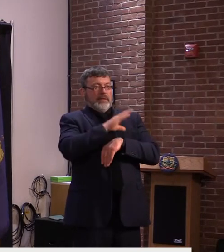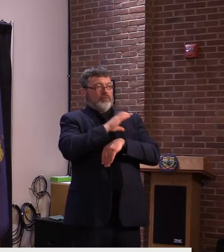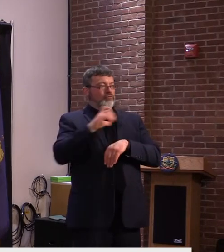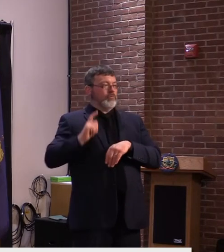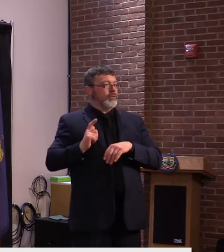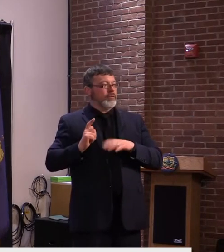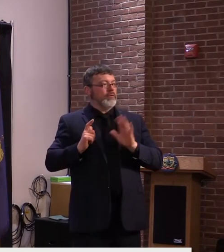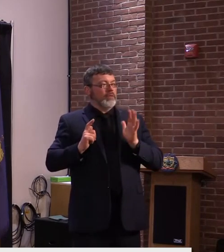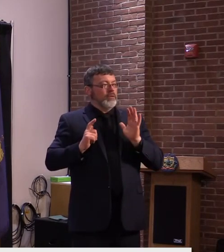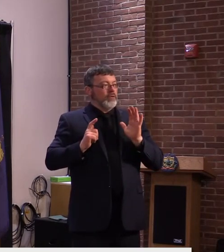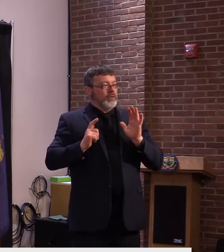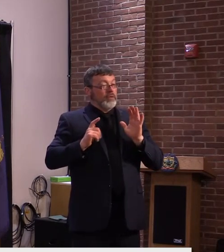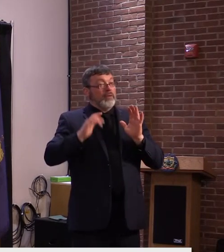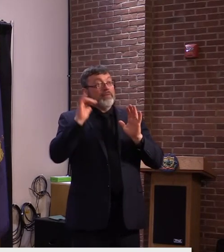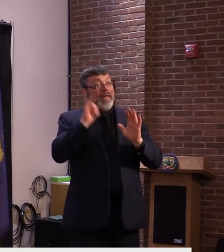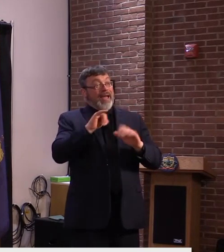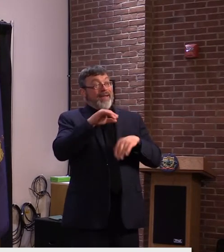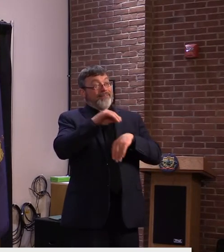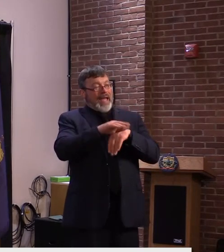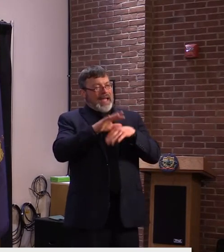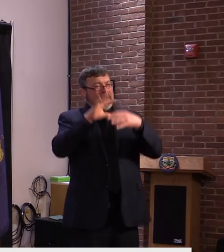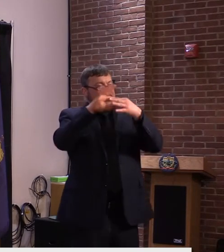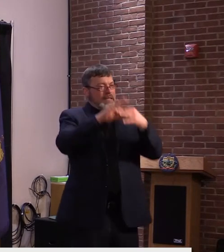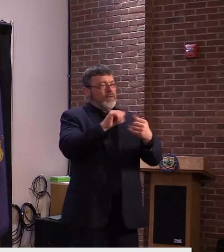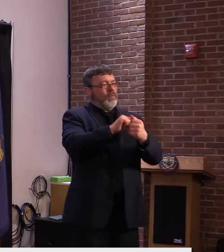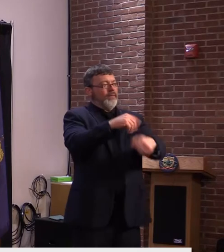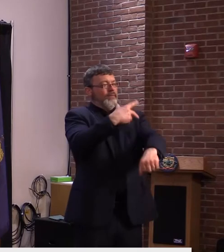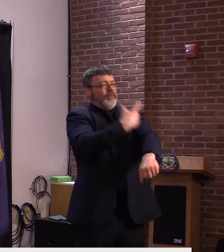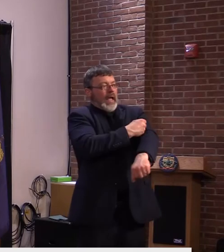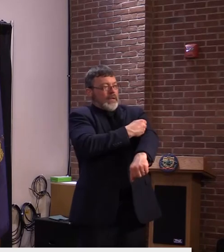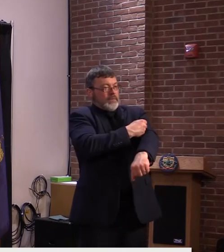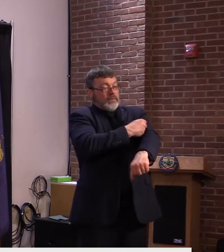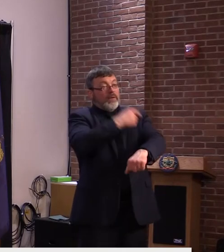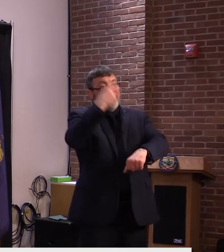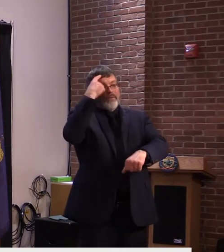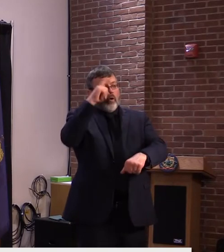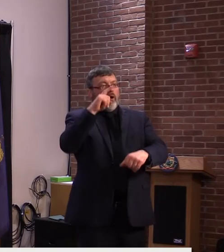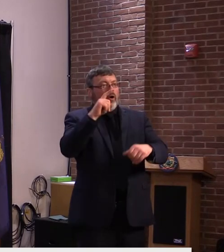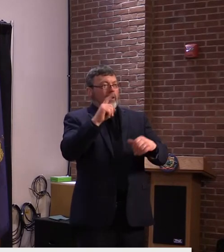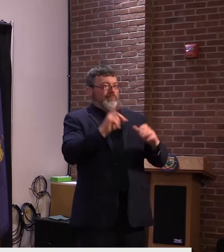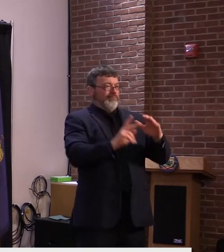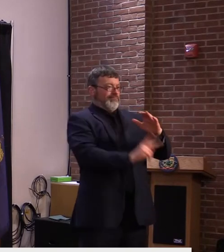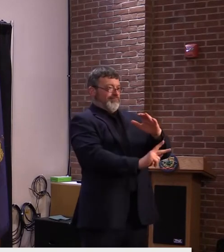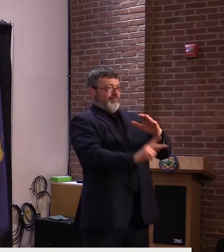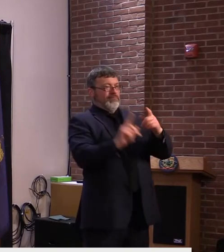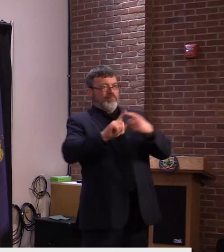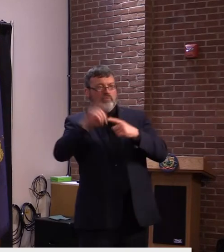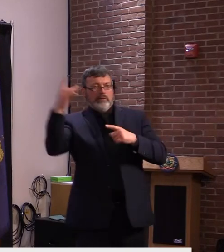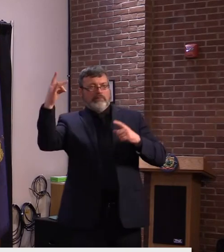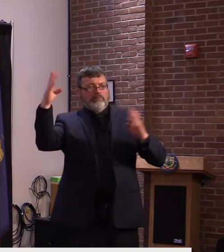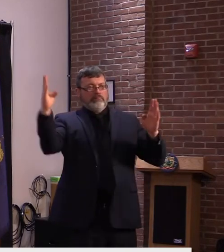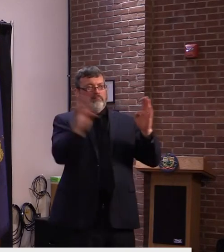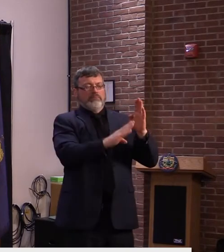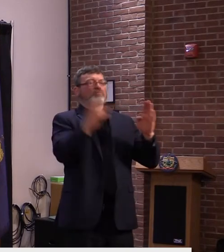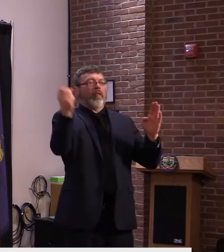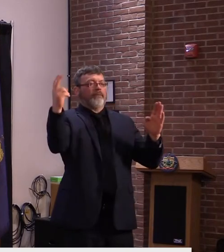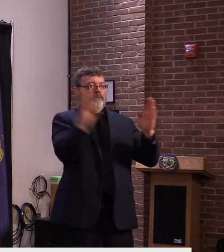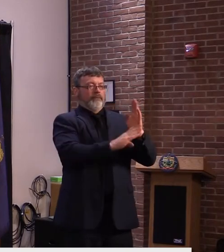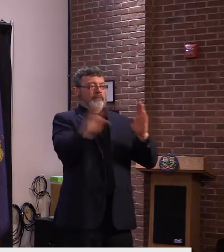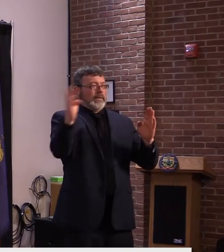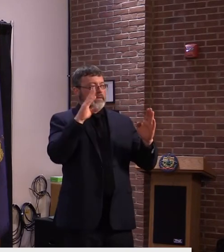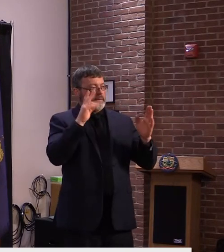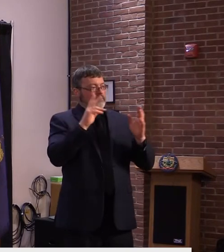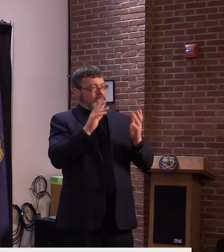vaccinations in the school age population. So that means there'll be a need to review